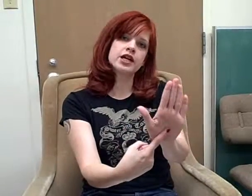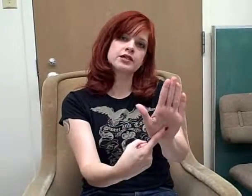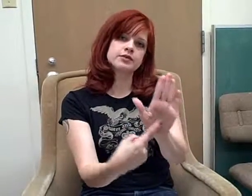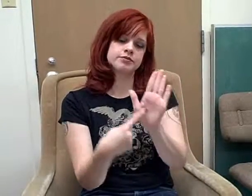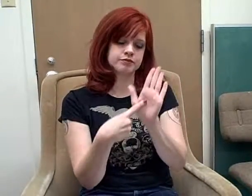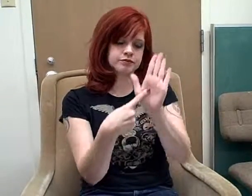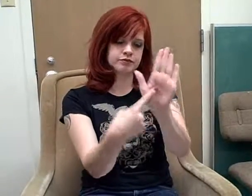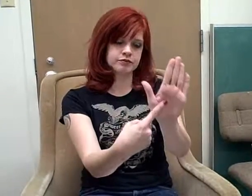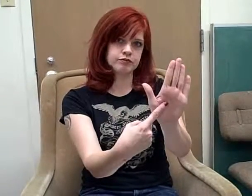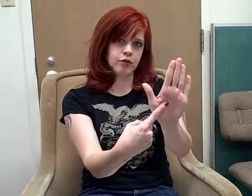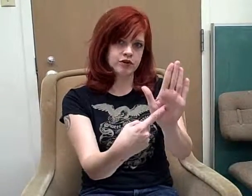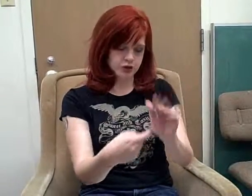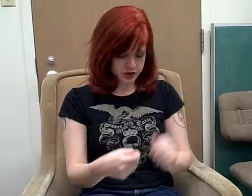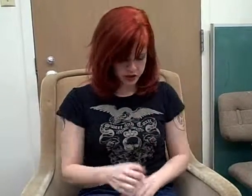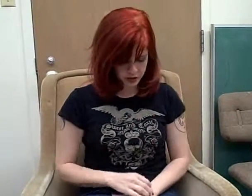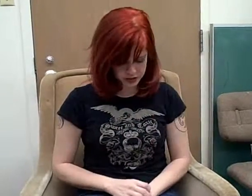demonstrate. Point to it and show it.